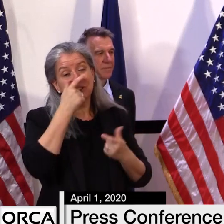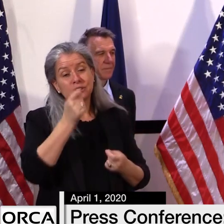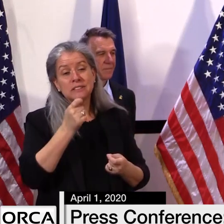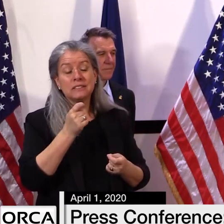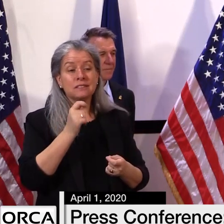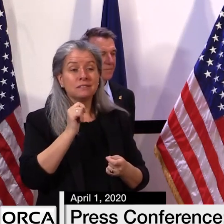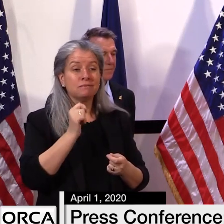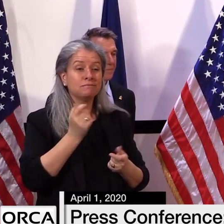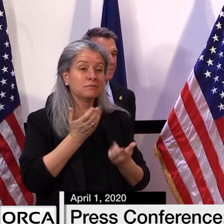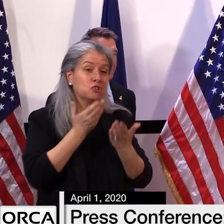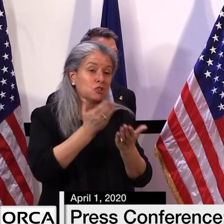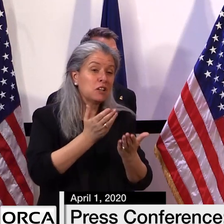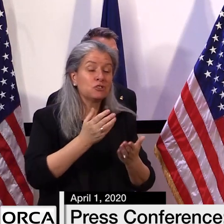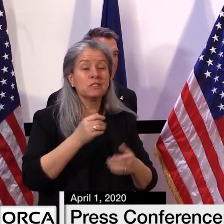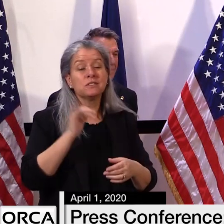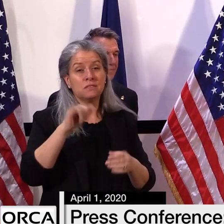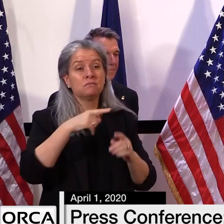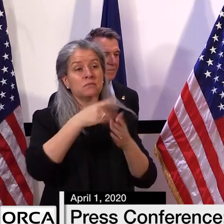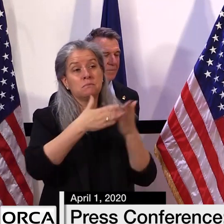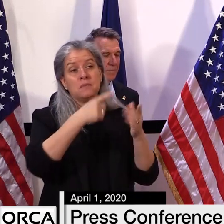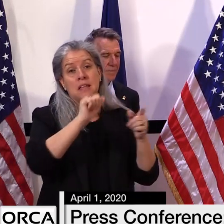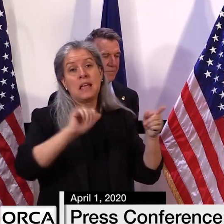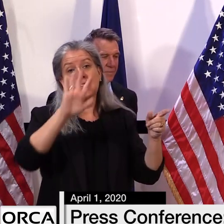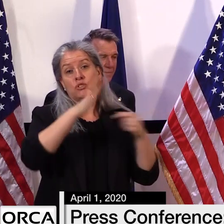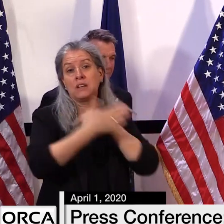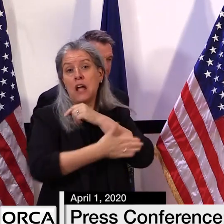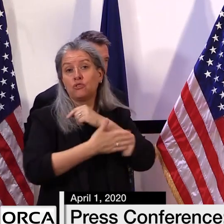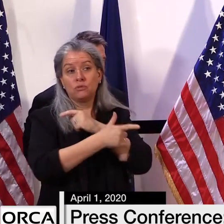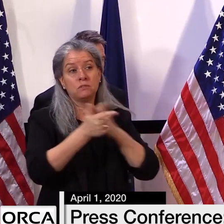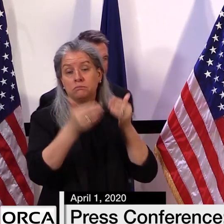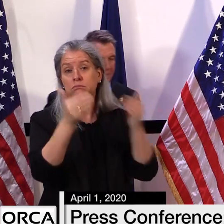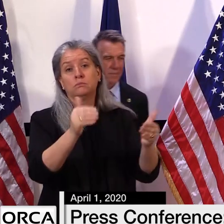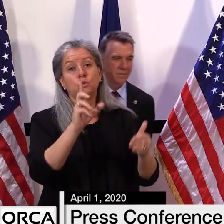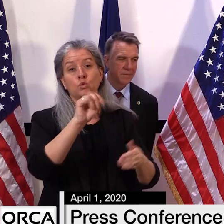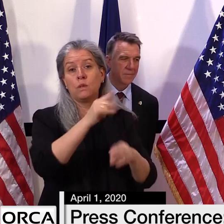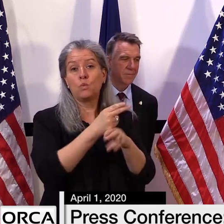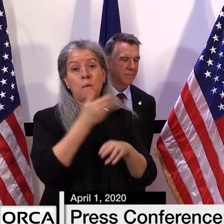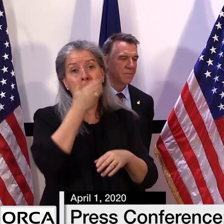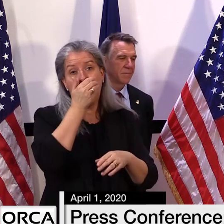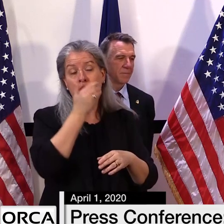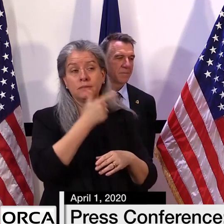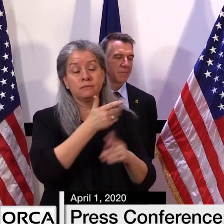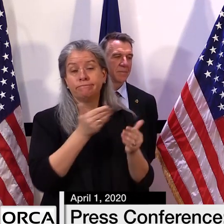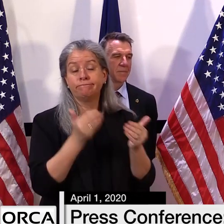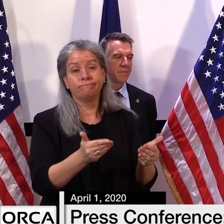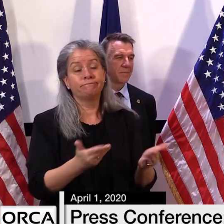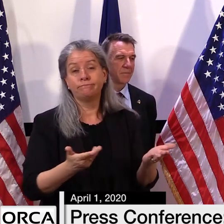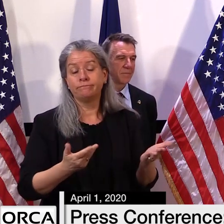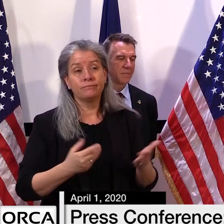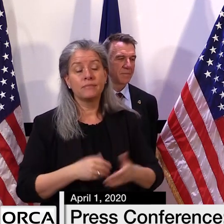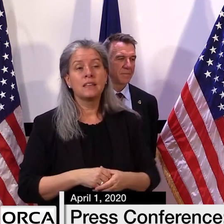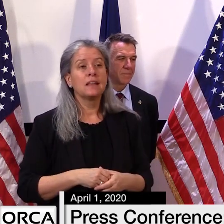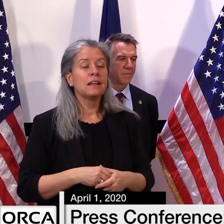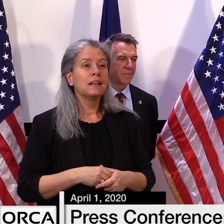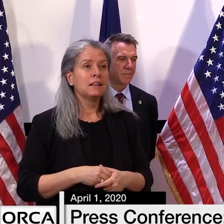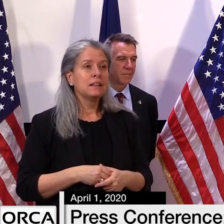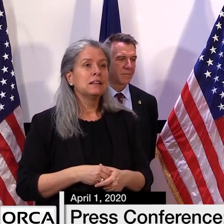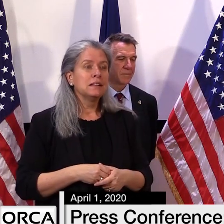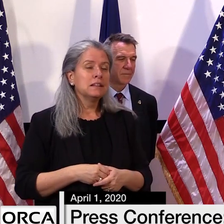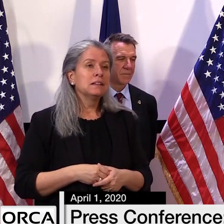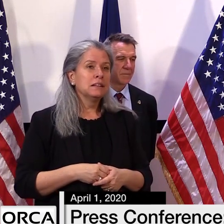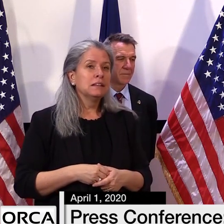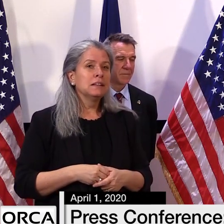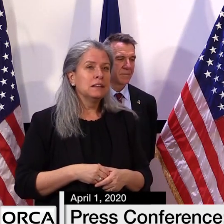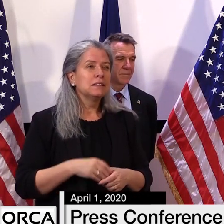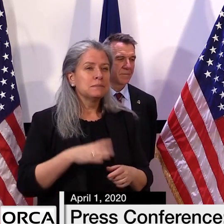that some of the Asian countries have just taken and run with, if you will. I think there's going to be more in terms